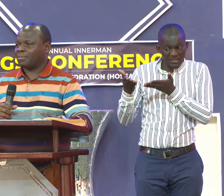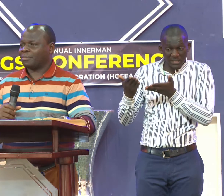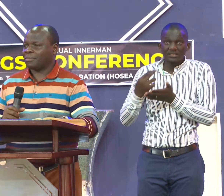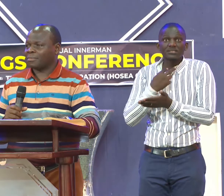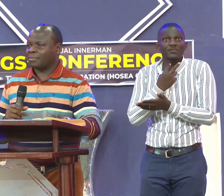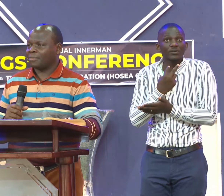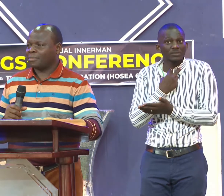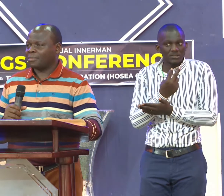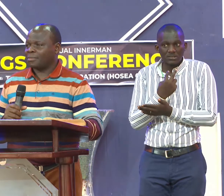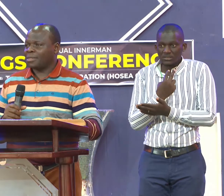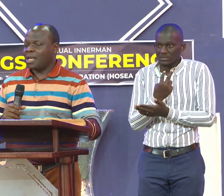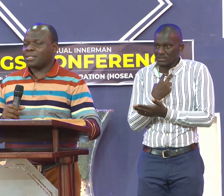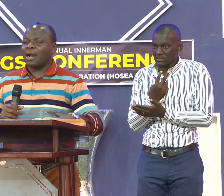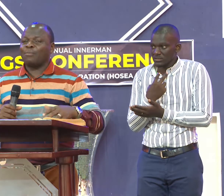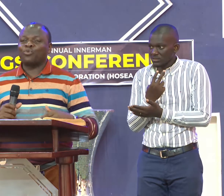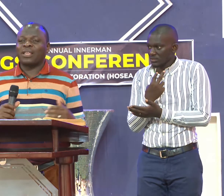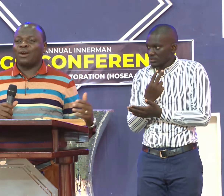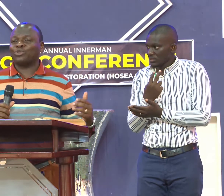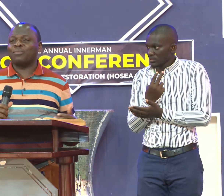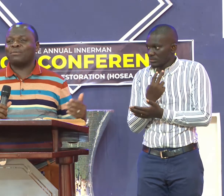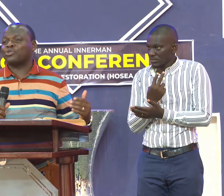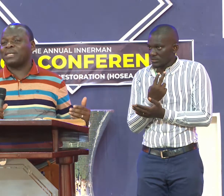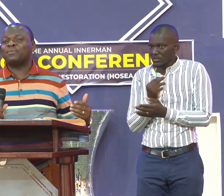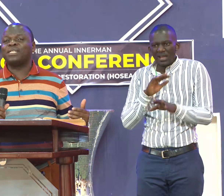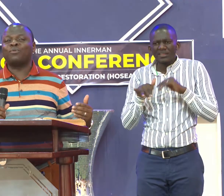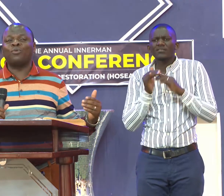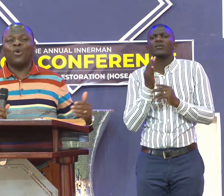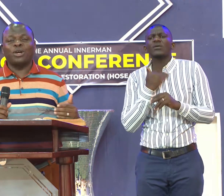behind it there is a voice. I